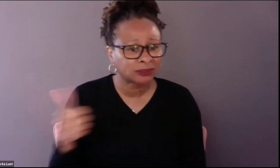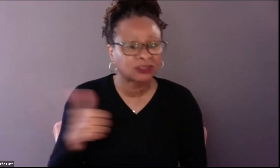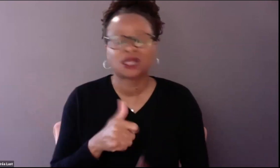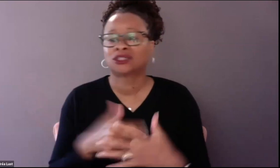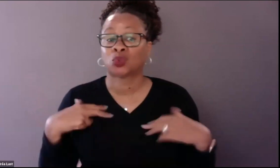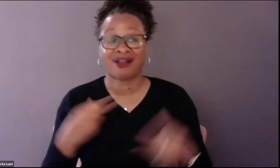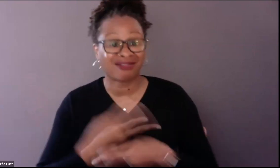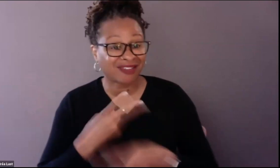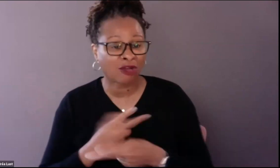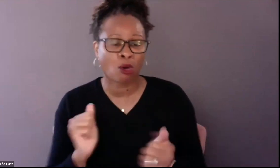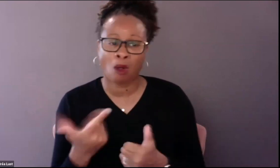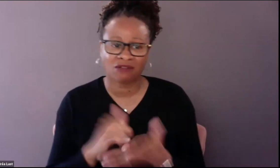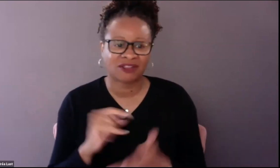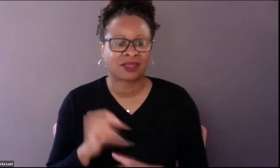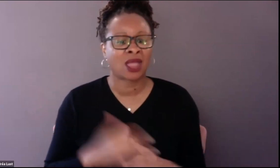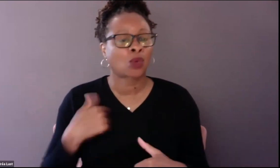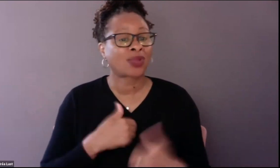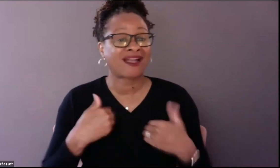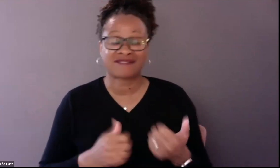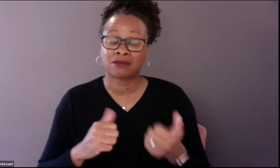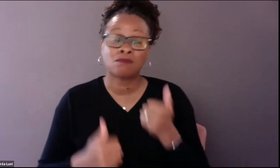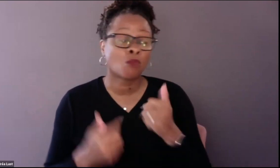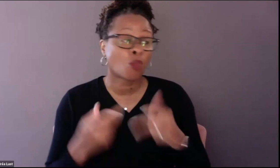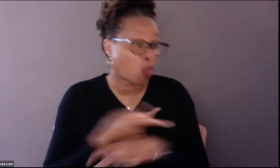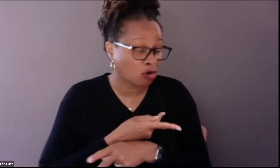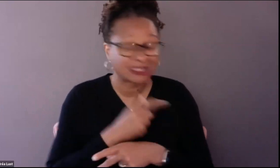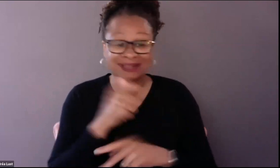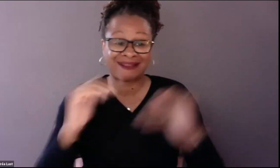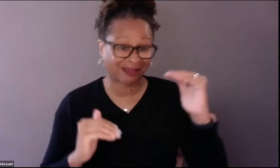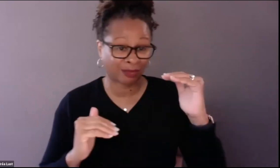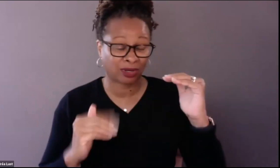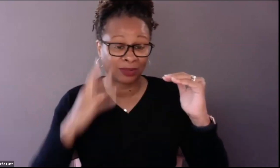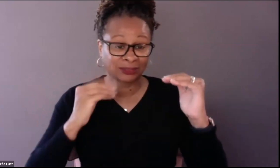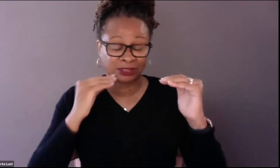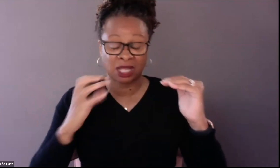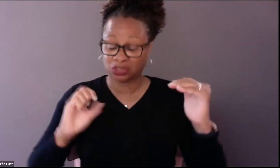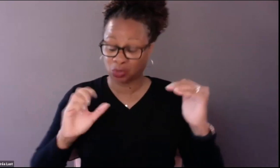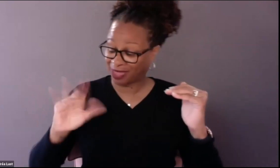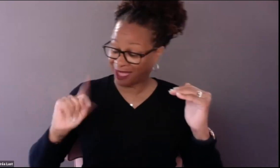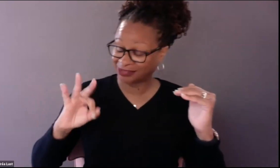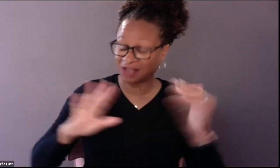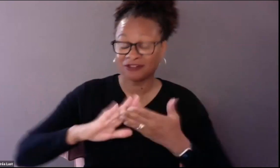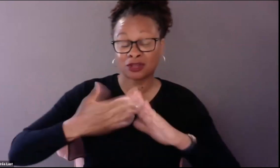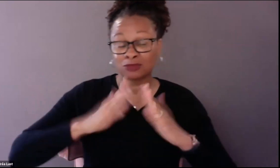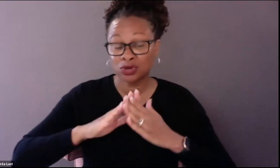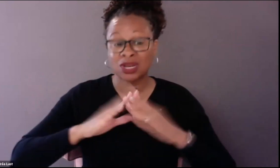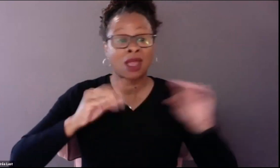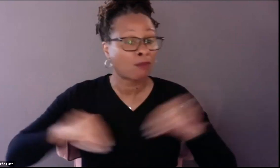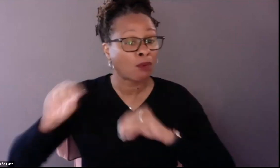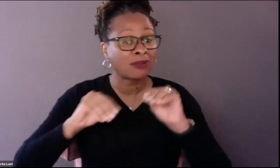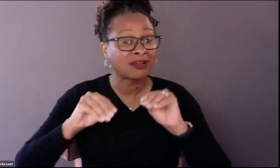healthcare. We have the most severe inequities. So the act of a community mobility ritual is the act